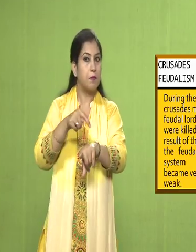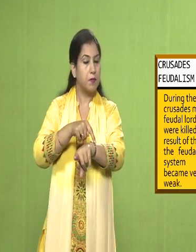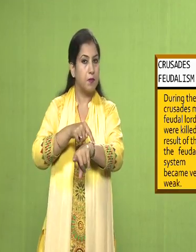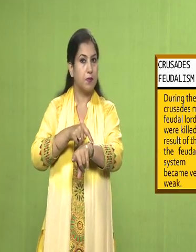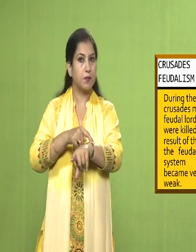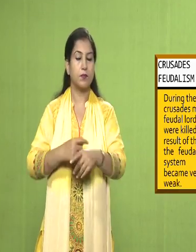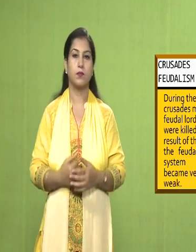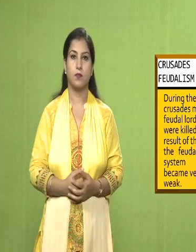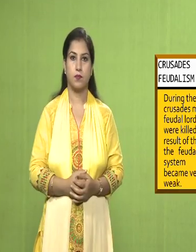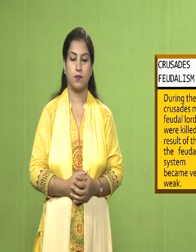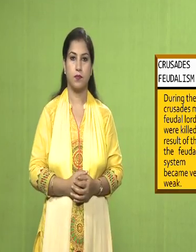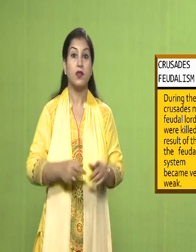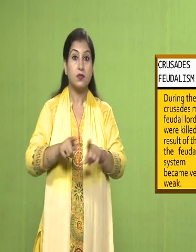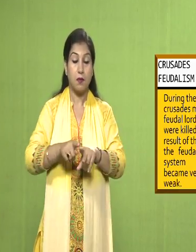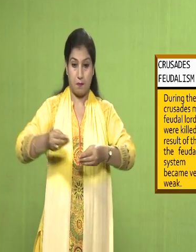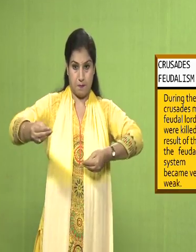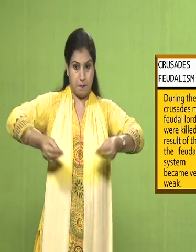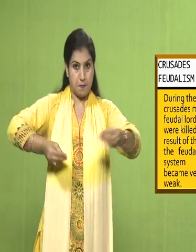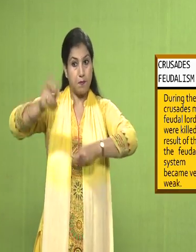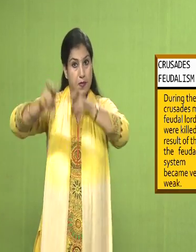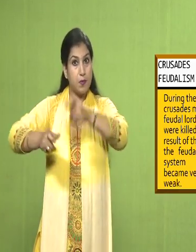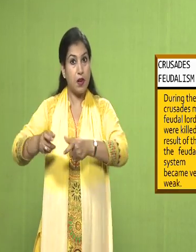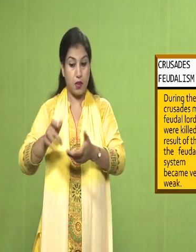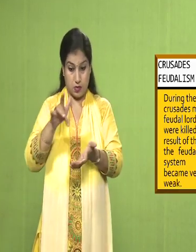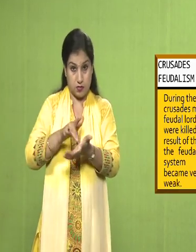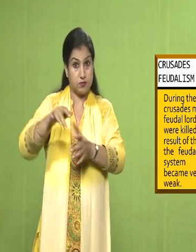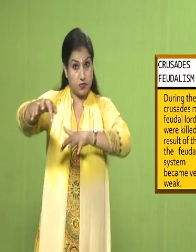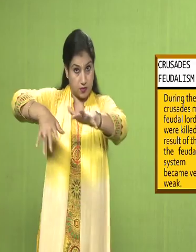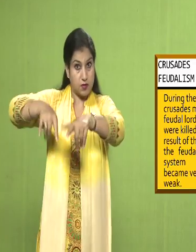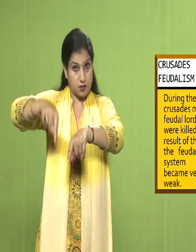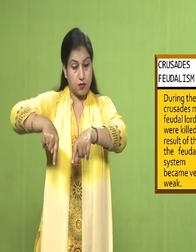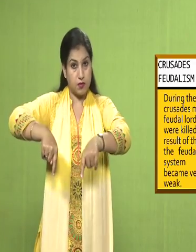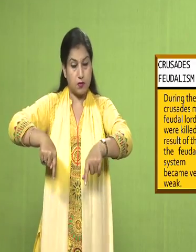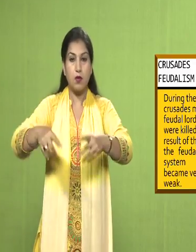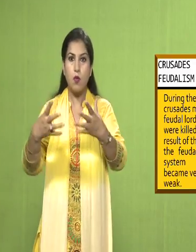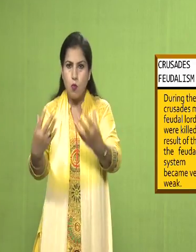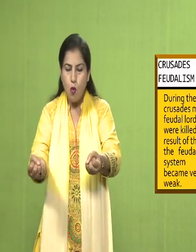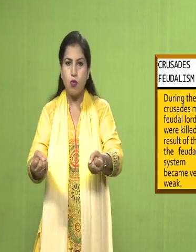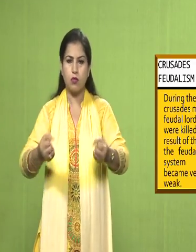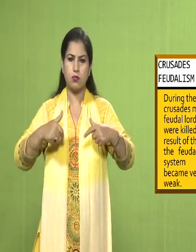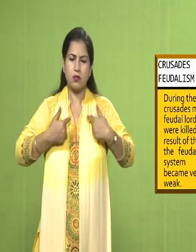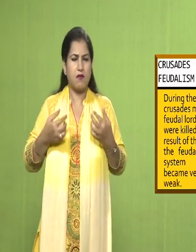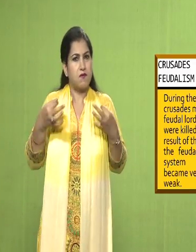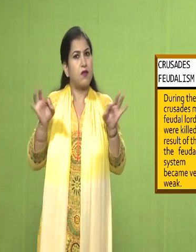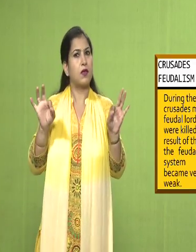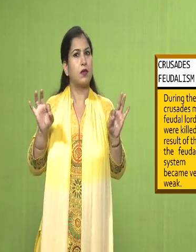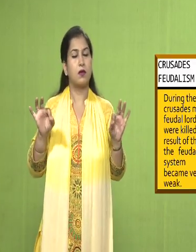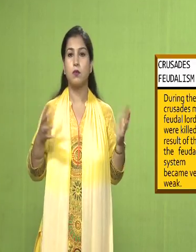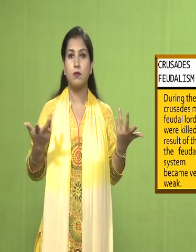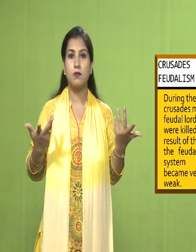The merchants and the other people living in these cities wanted to free themselves from the